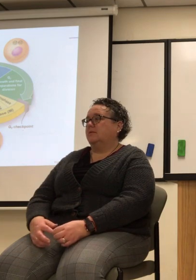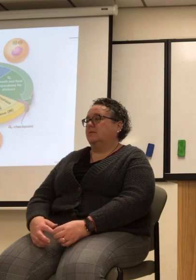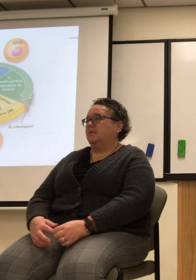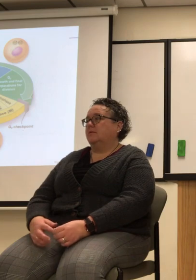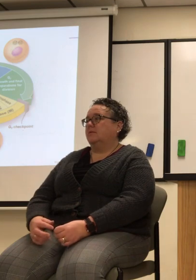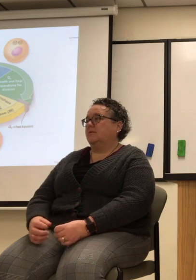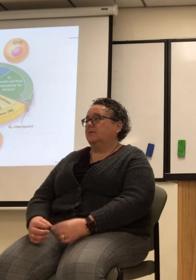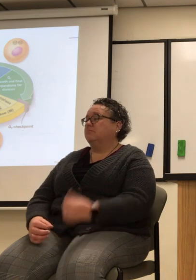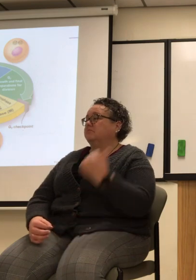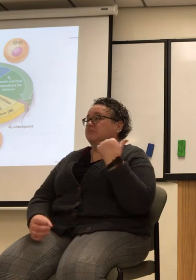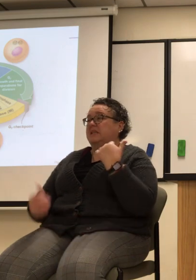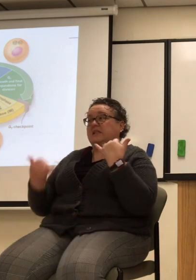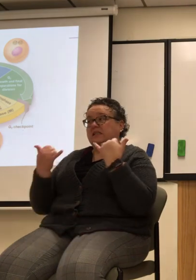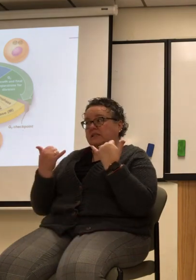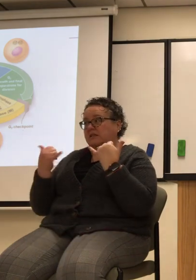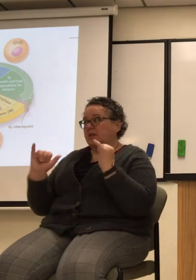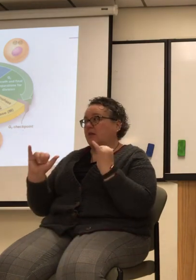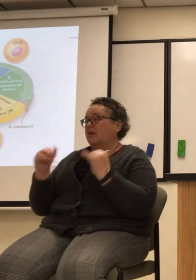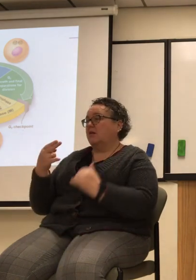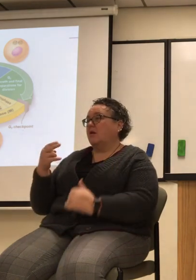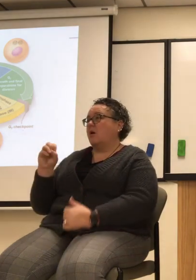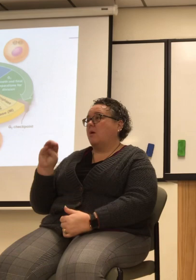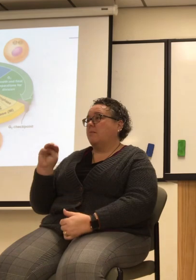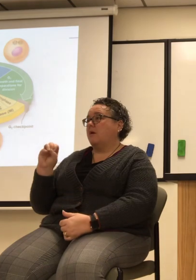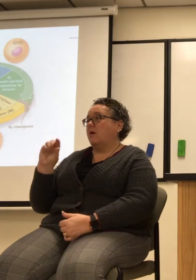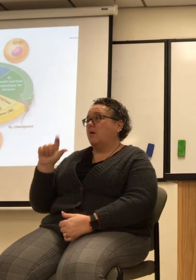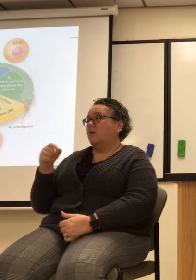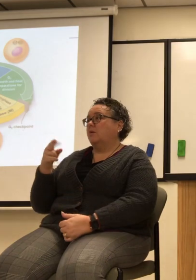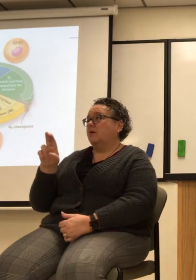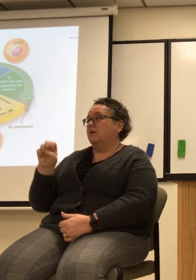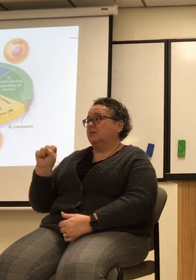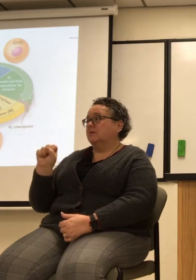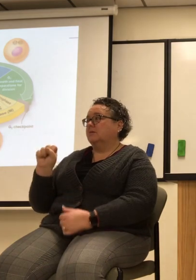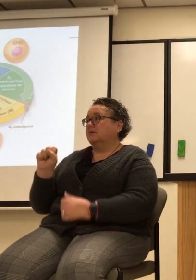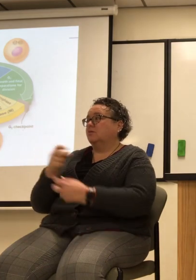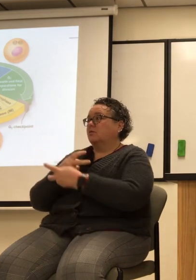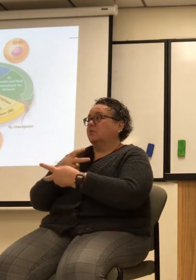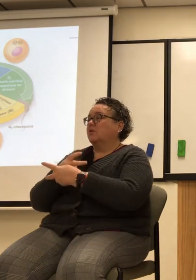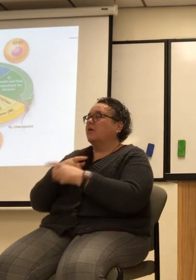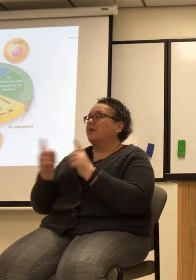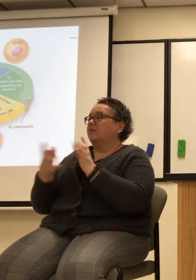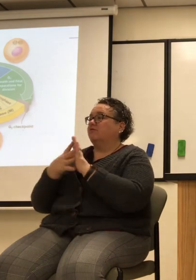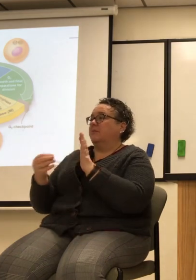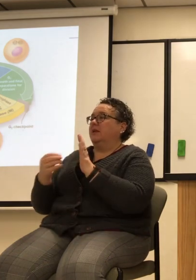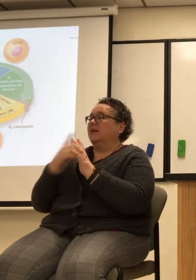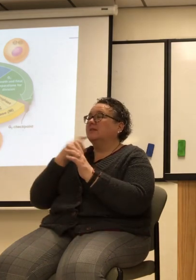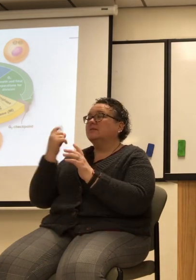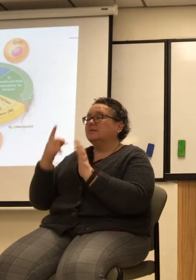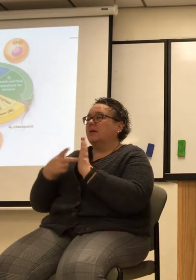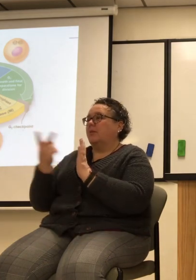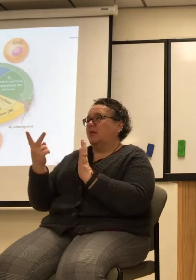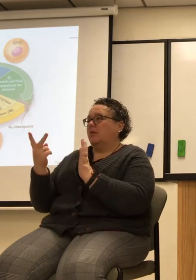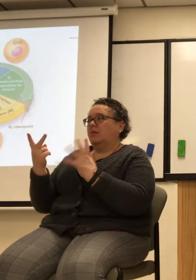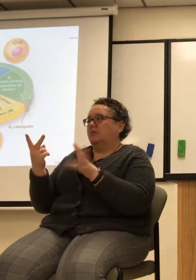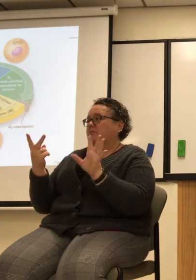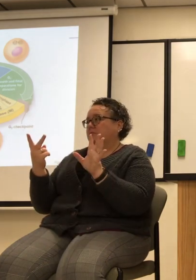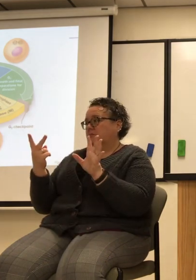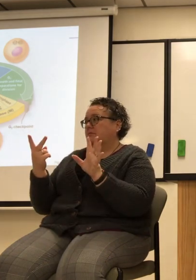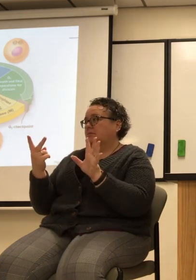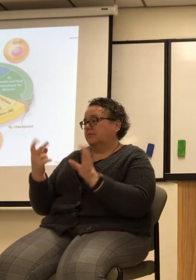So those are still homologous chromosomes that have been replicated. You've doubled it.